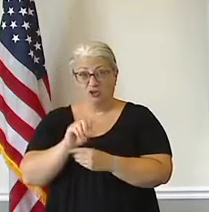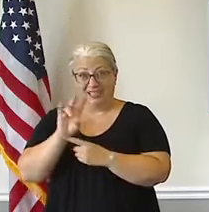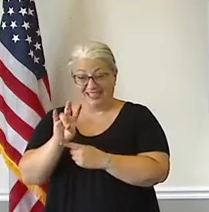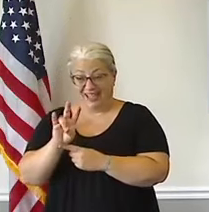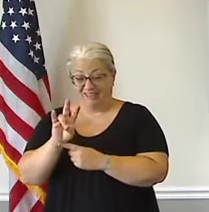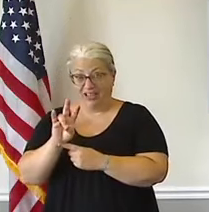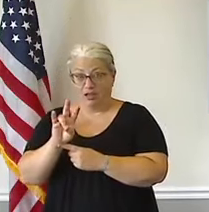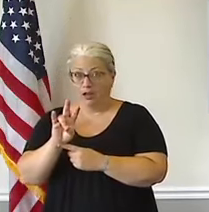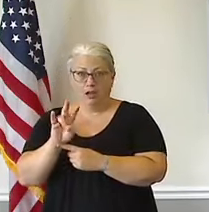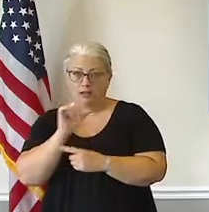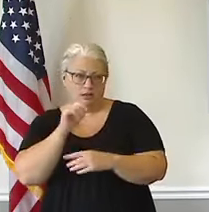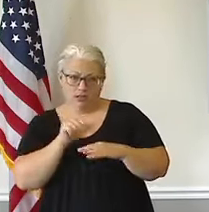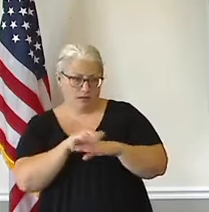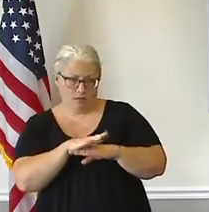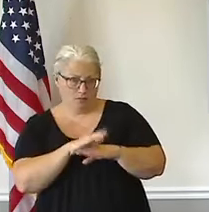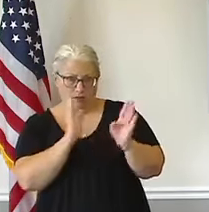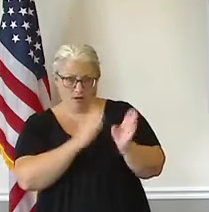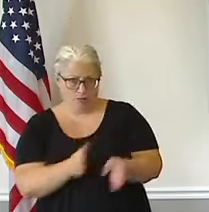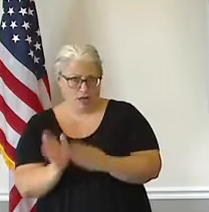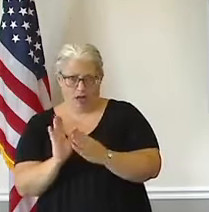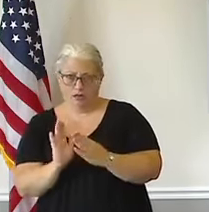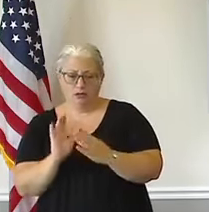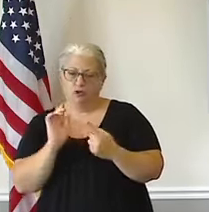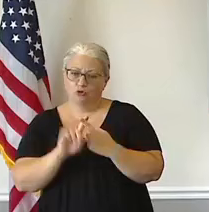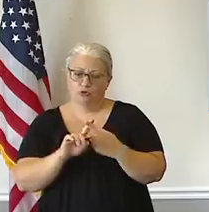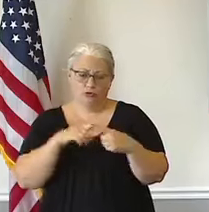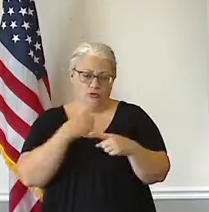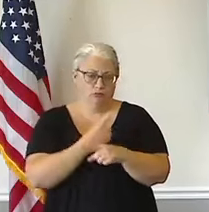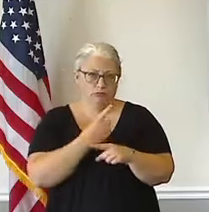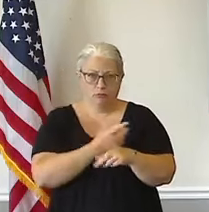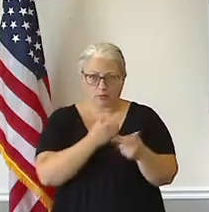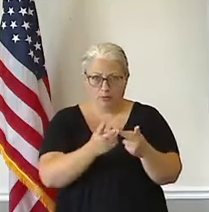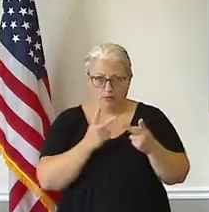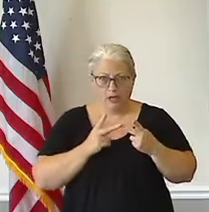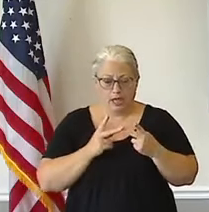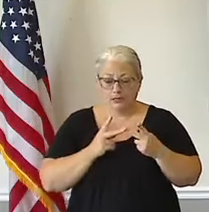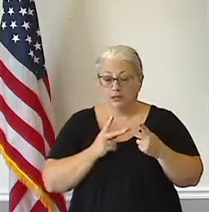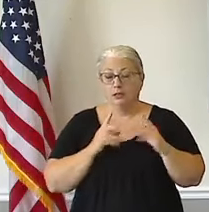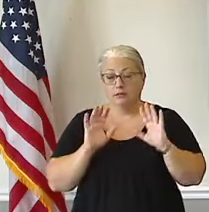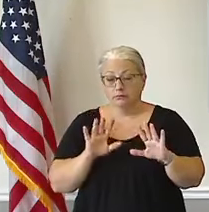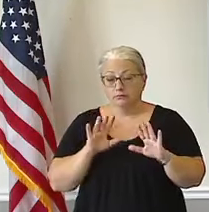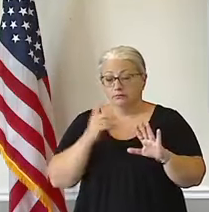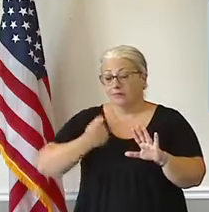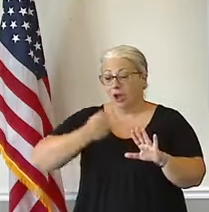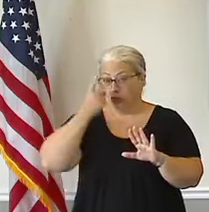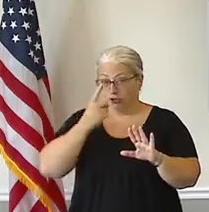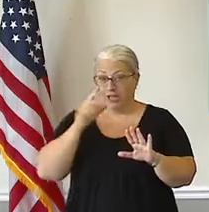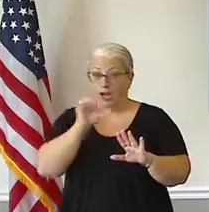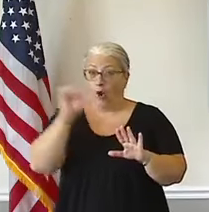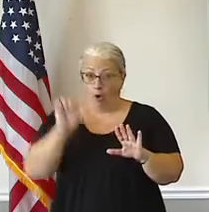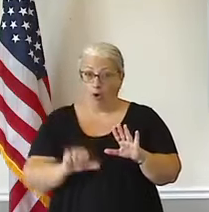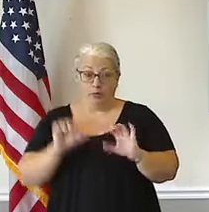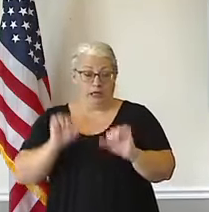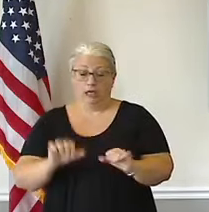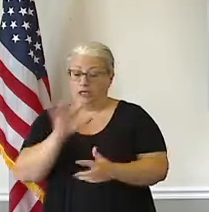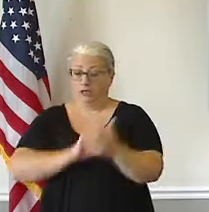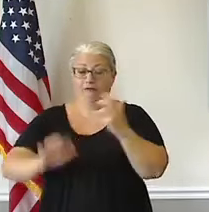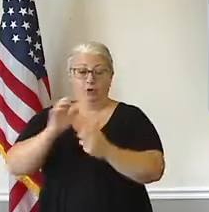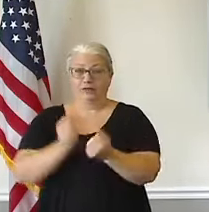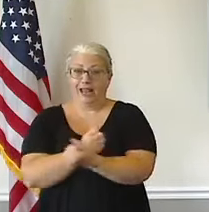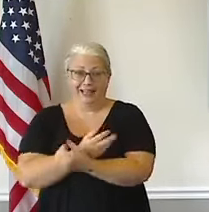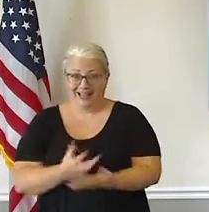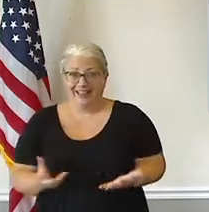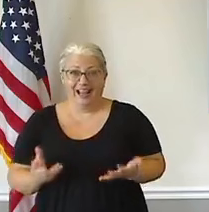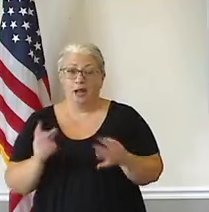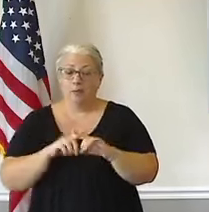plan to the right state portal, and if anything can be made confusing, Albany can do that.